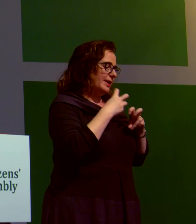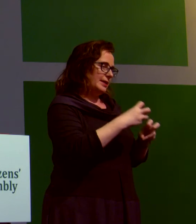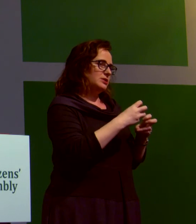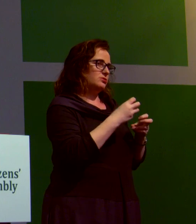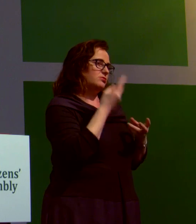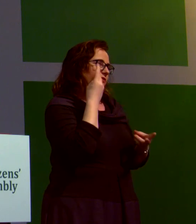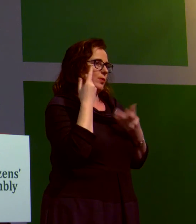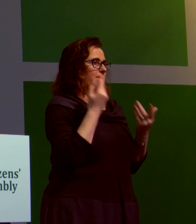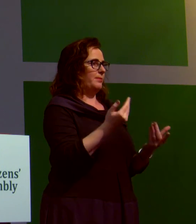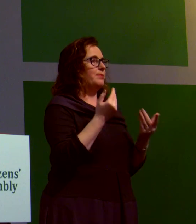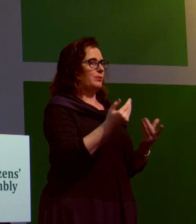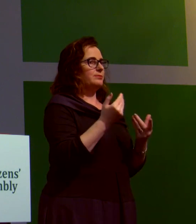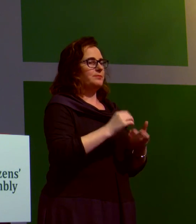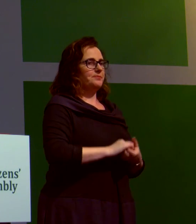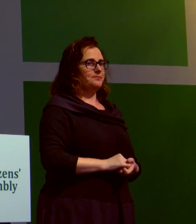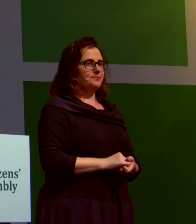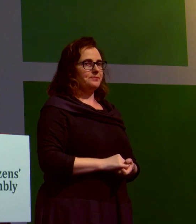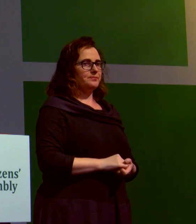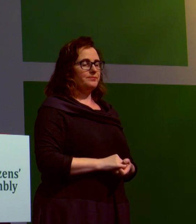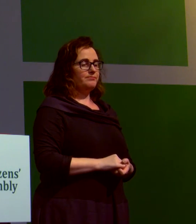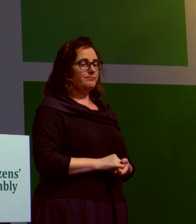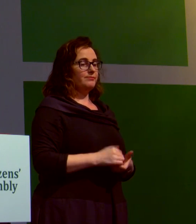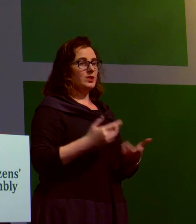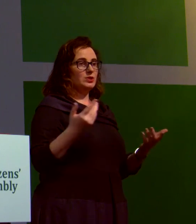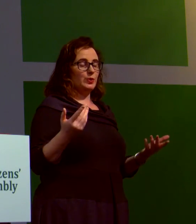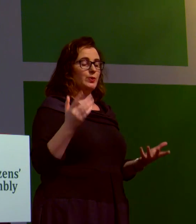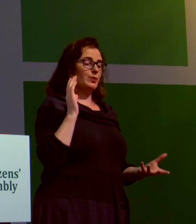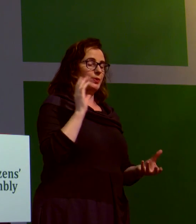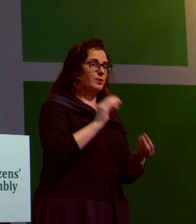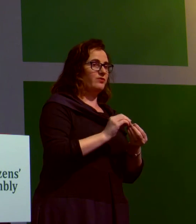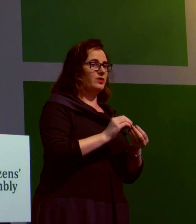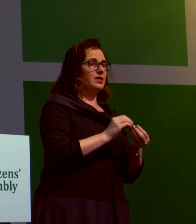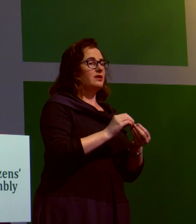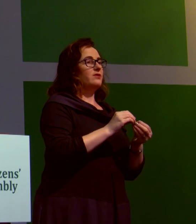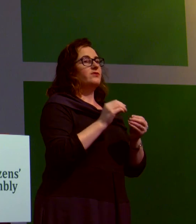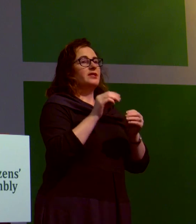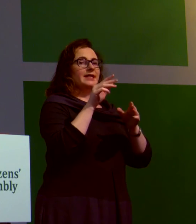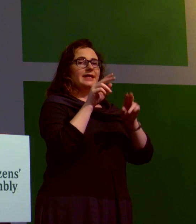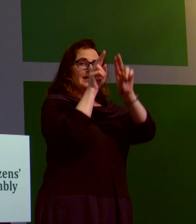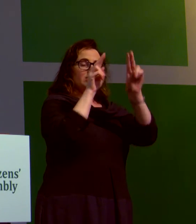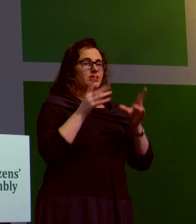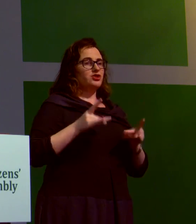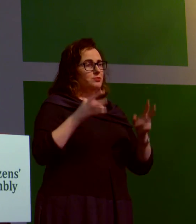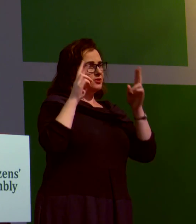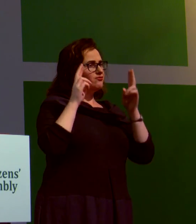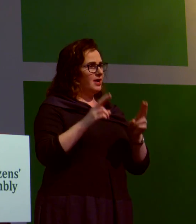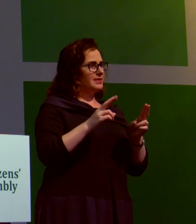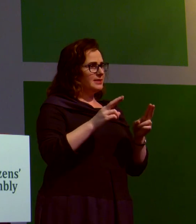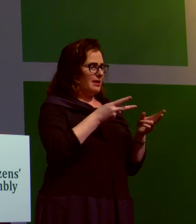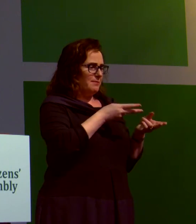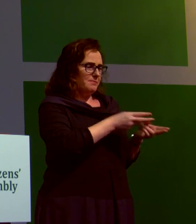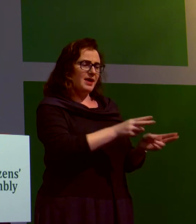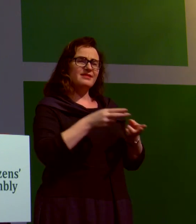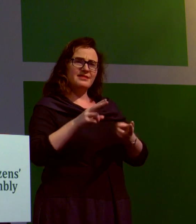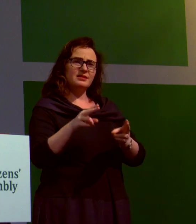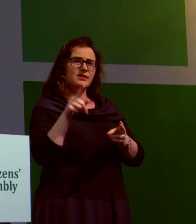at the moment. So to conclude, if you look at international human rights instruments, they have a very important part to play in the